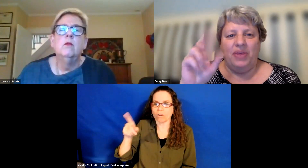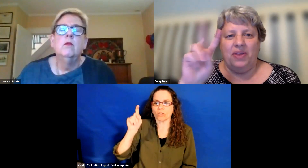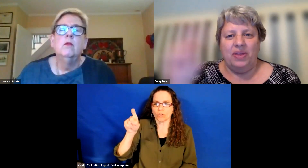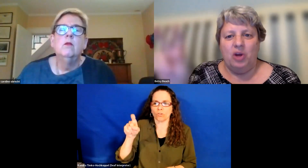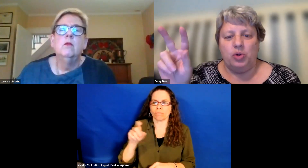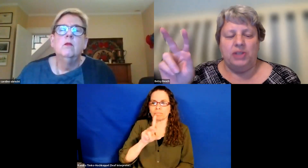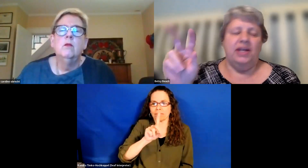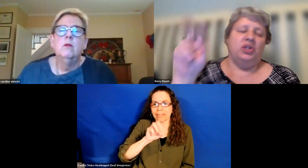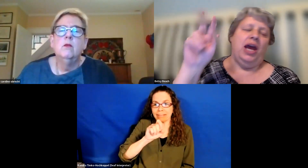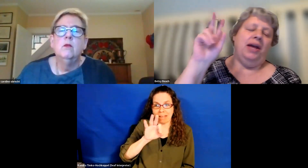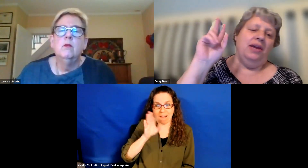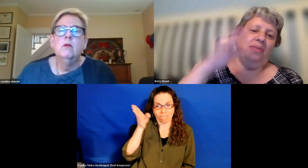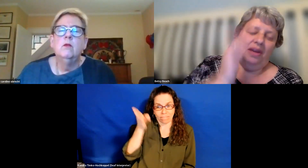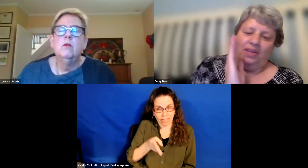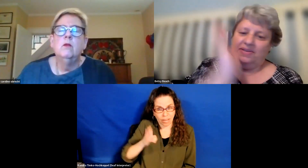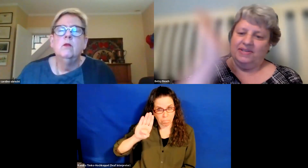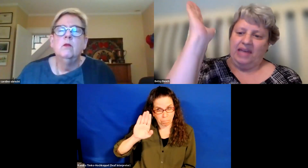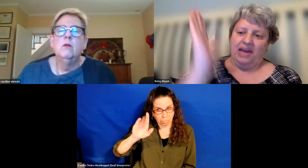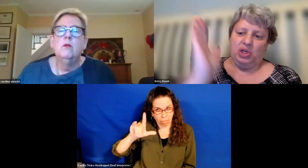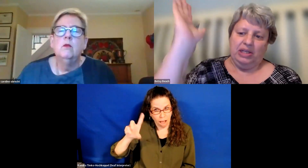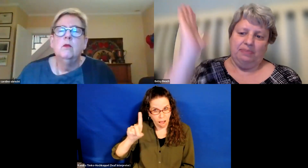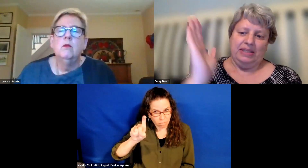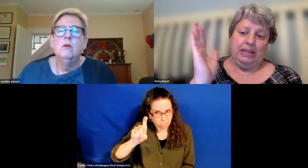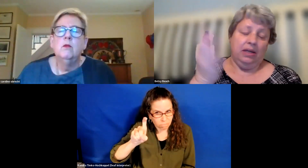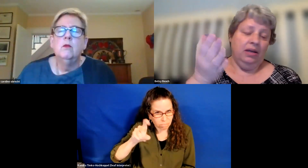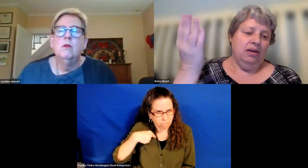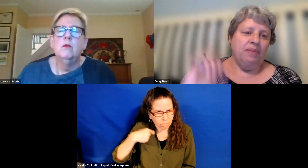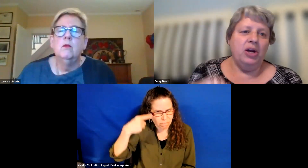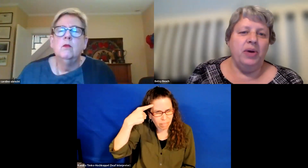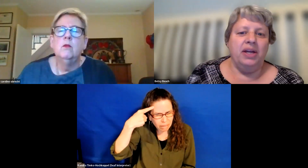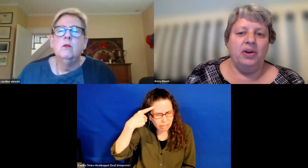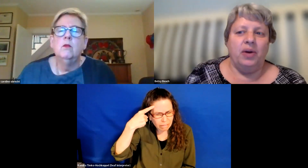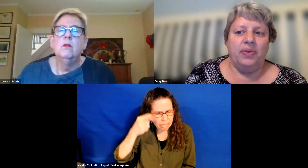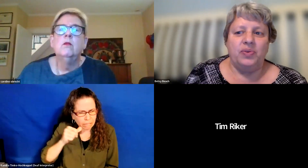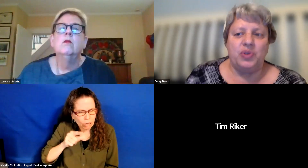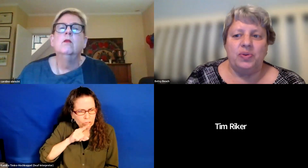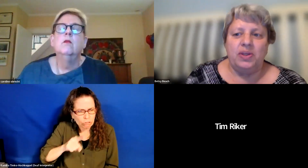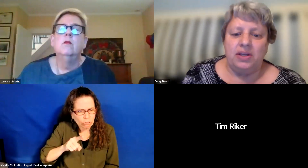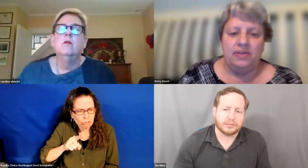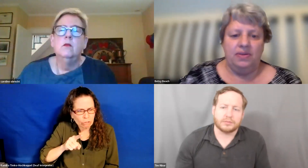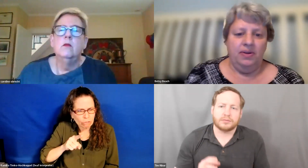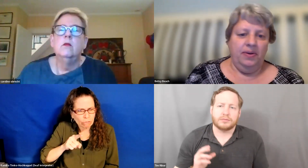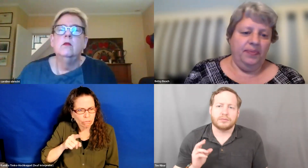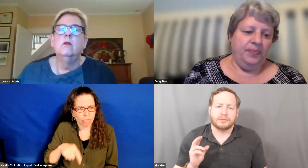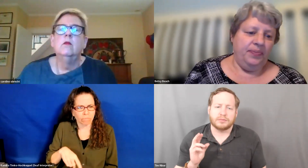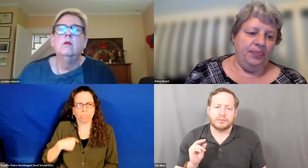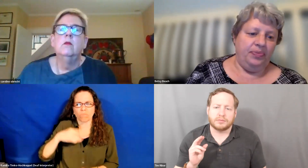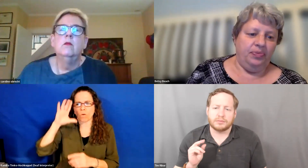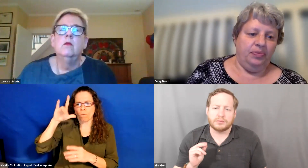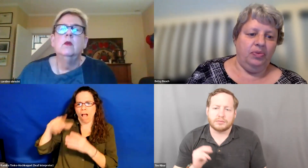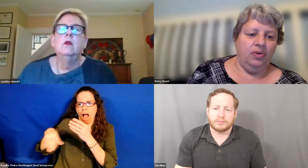I think the oceanside chat and the slash that's missing, but I'll go ahead and correct those two things.